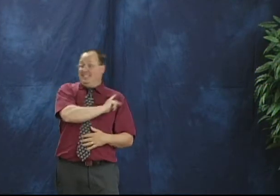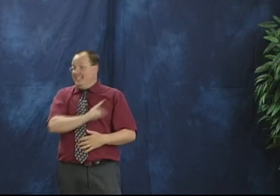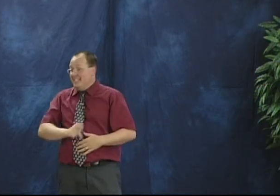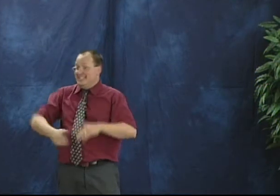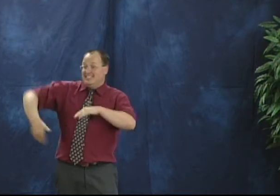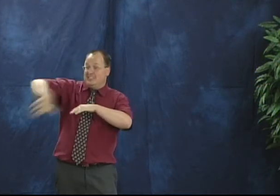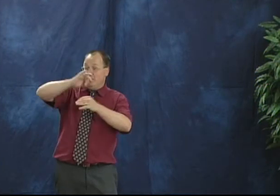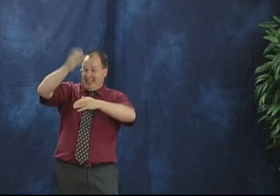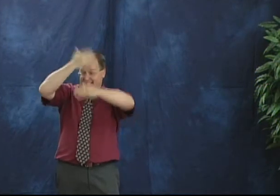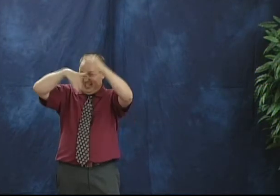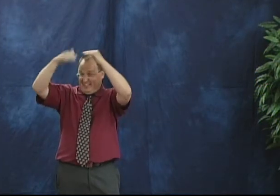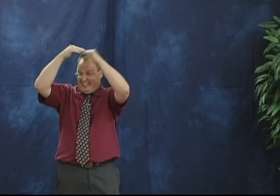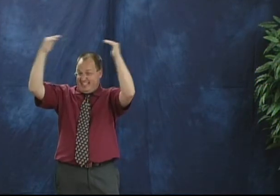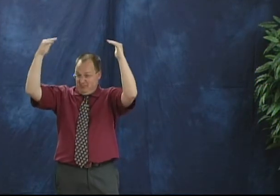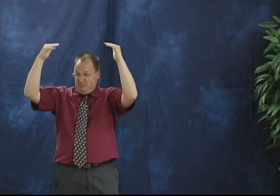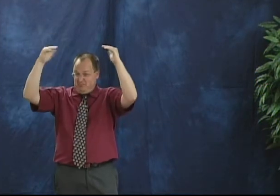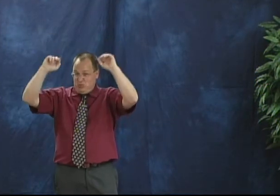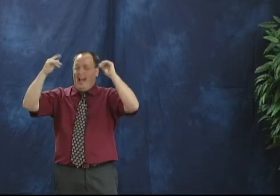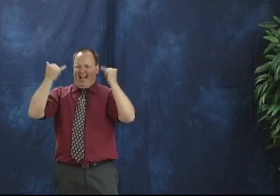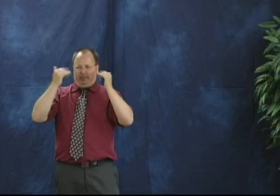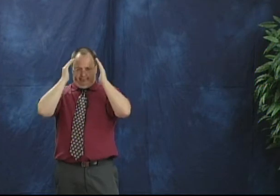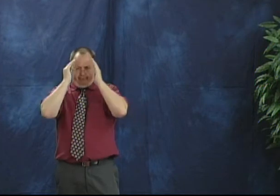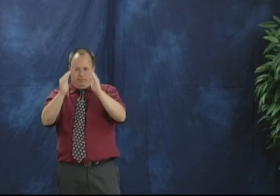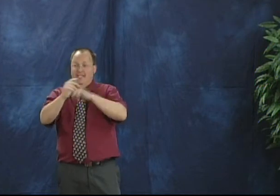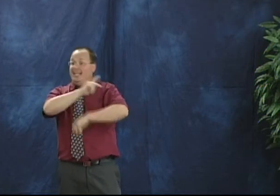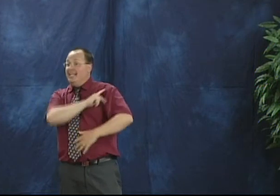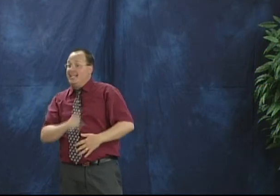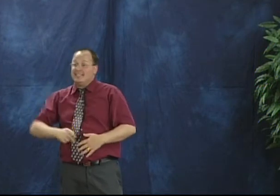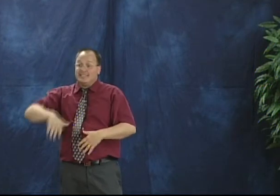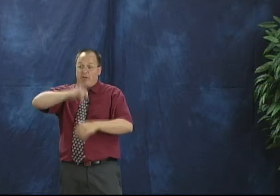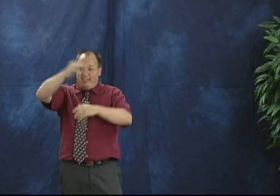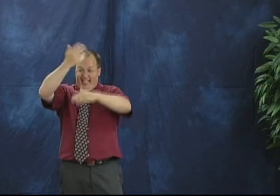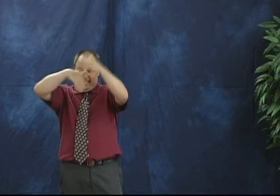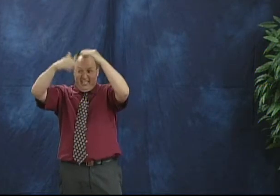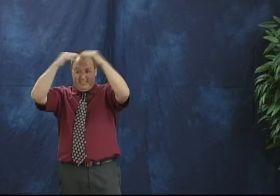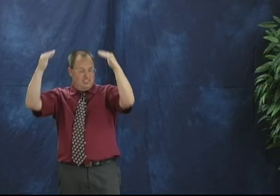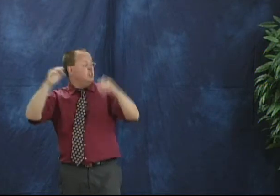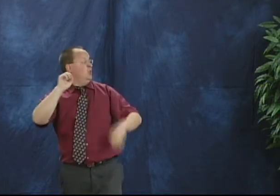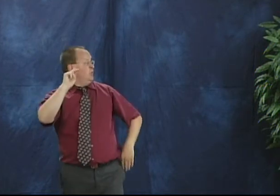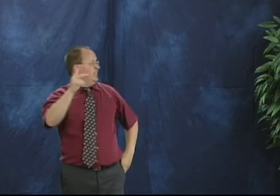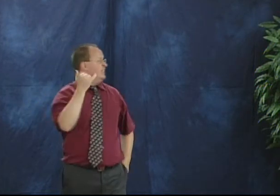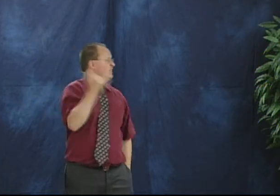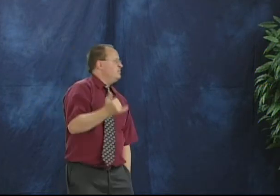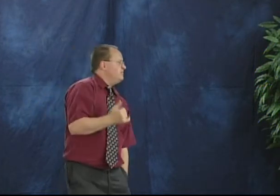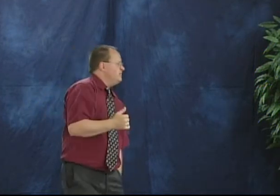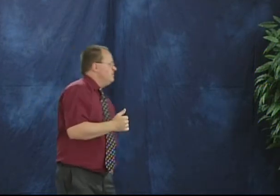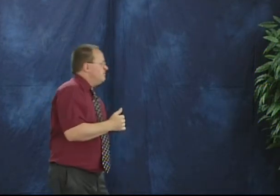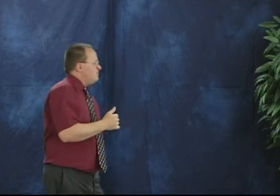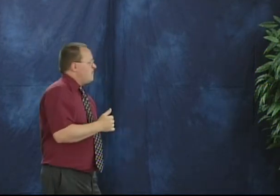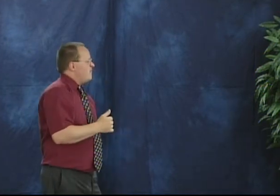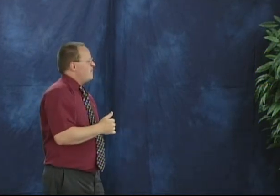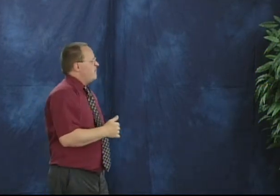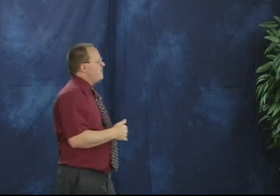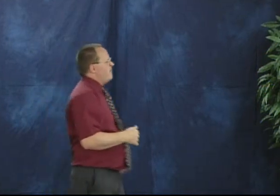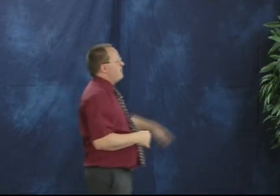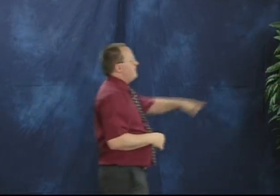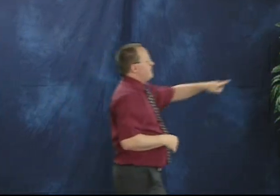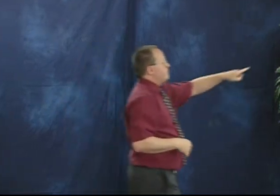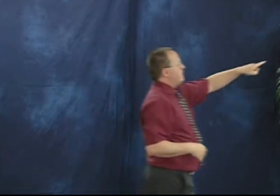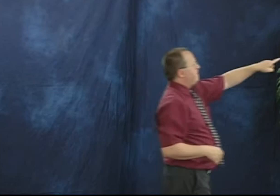The Beatitudes say, "Blessed are the poor in spirit, for theirs is the kingdom of heaven." So now we'd like to look at that term, the kingdom of